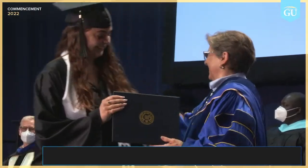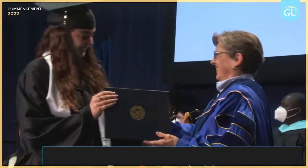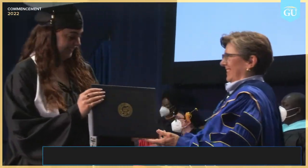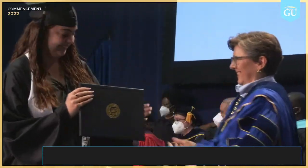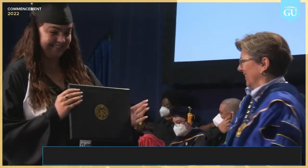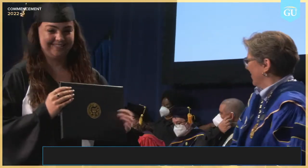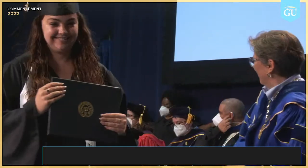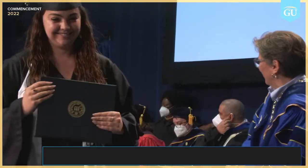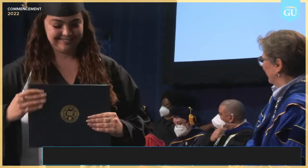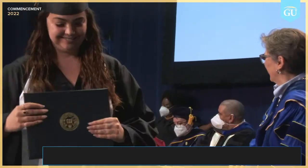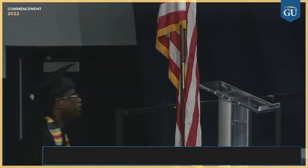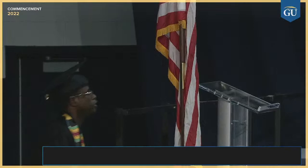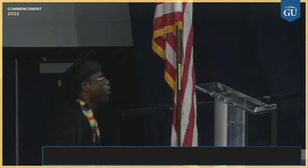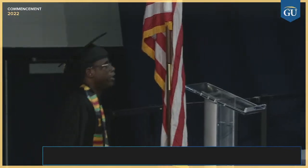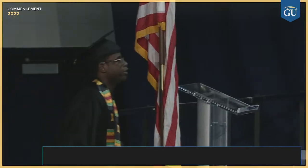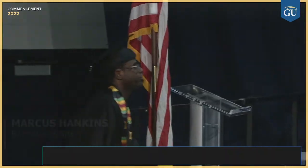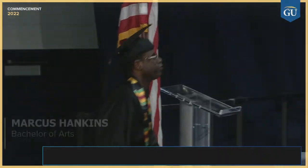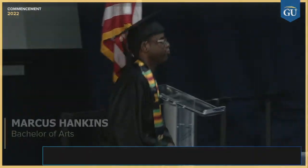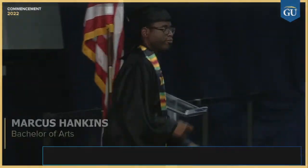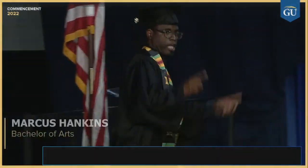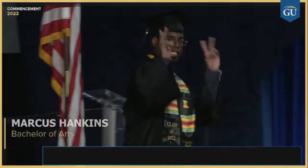Marcus Hankins, Bachelor of Arts.